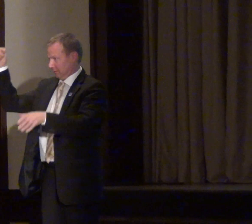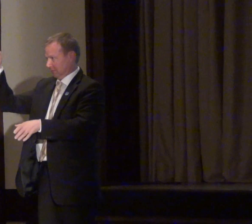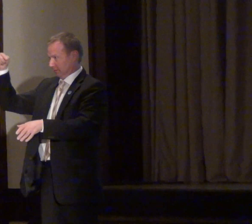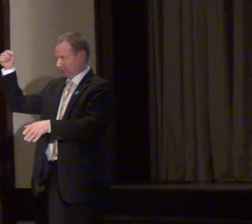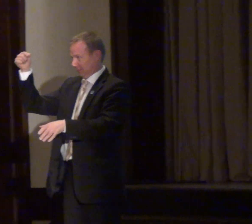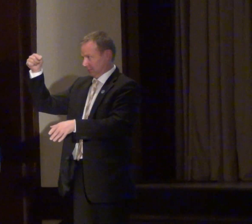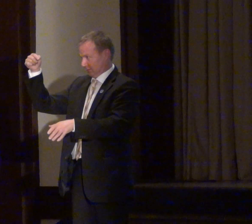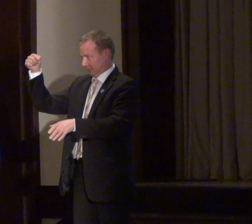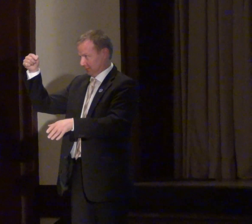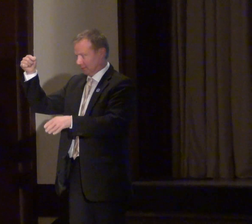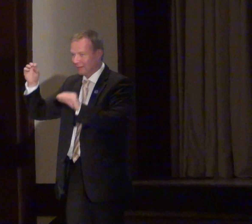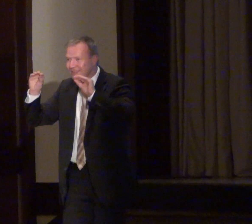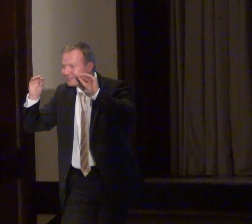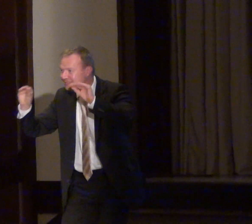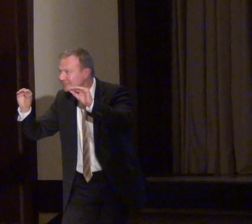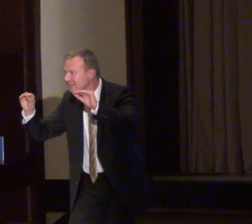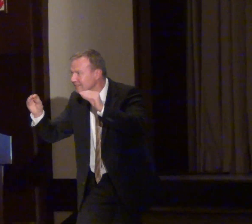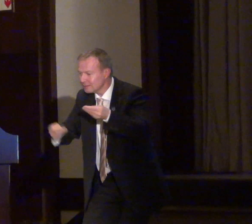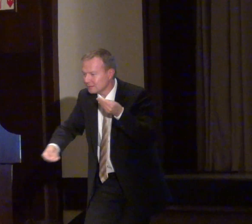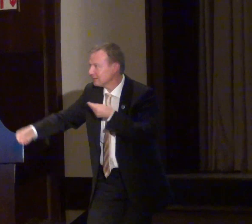What we need to make sure is that we have knowledge.